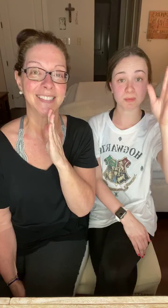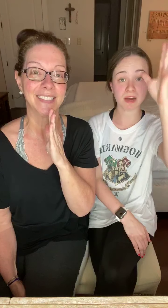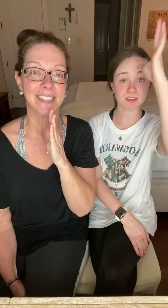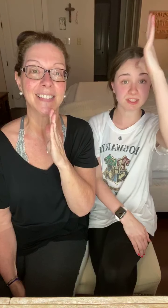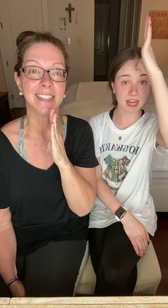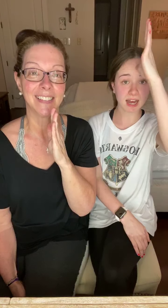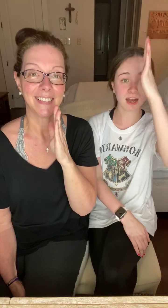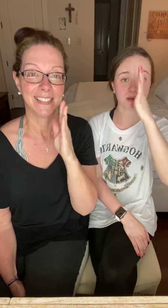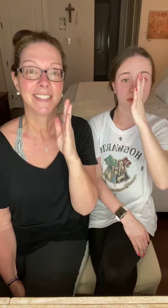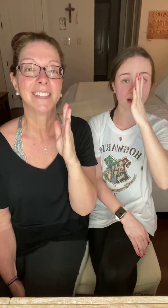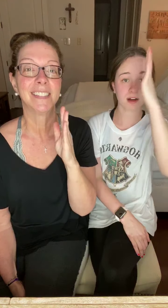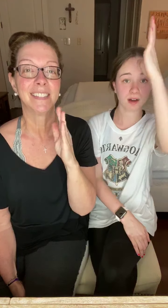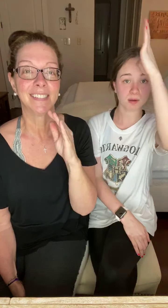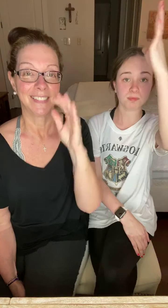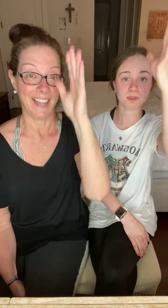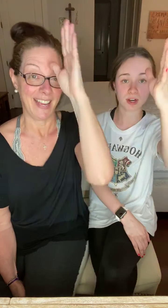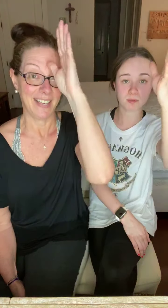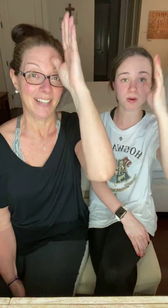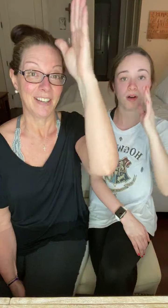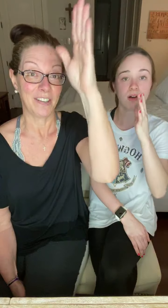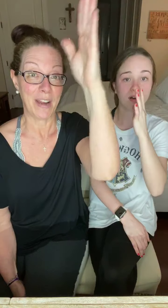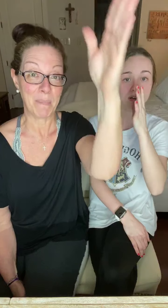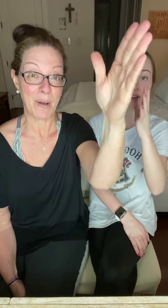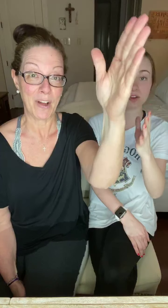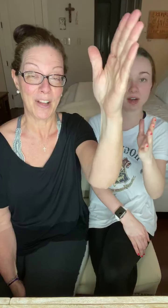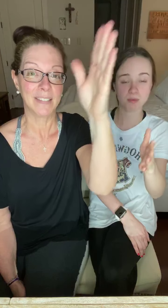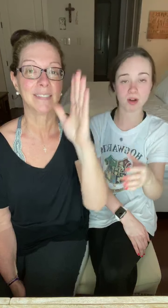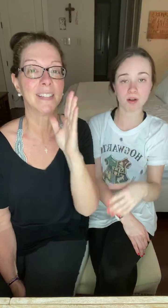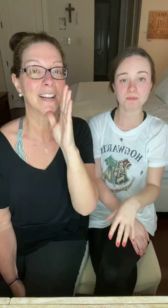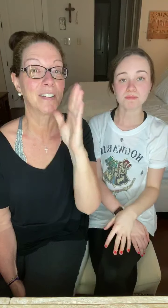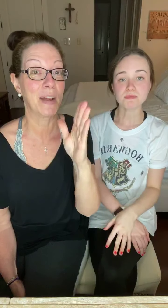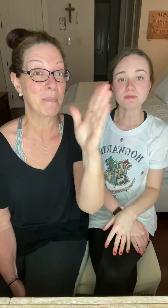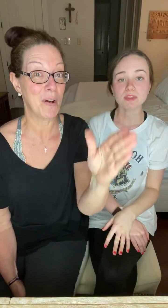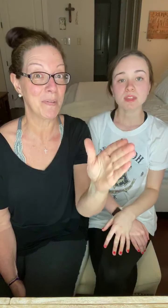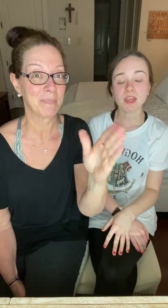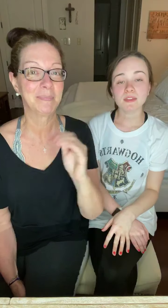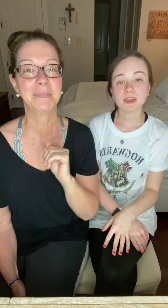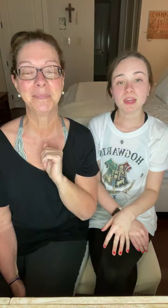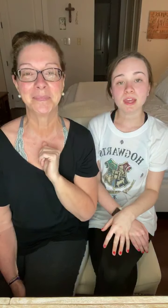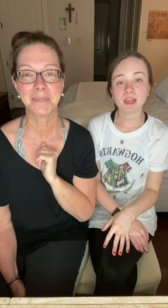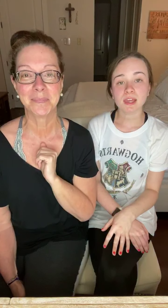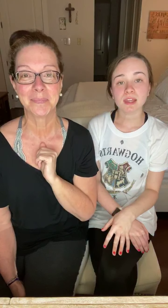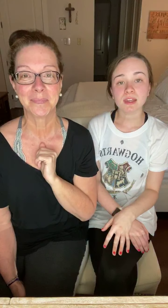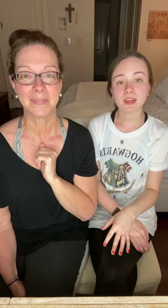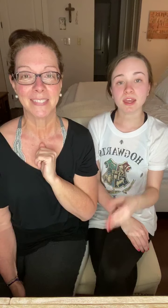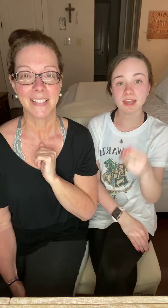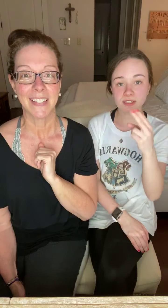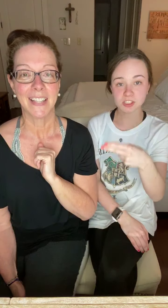about dad, mom, grandpa. Grandpa. Grandma. Grandma. And then H.